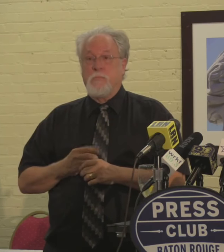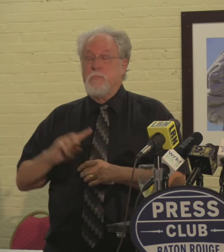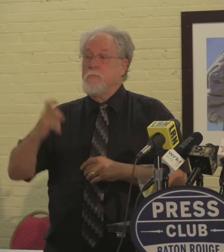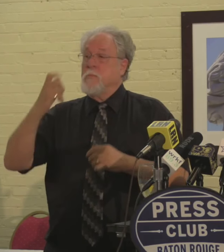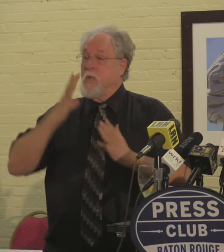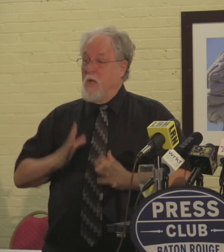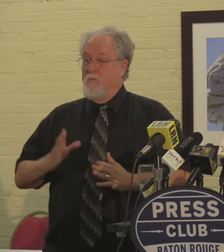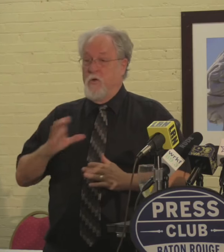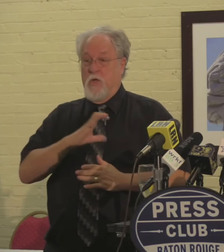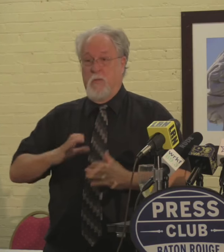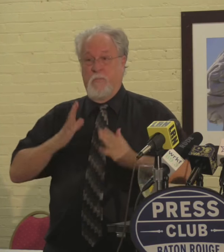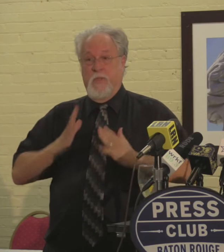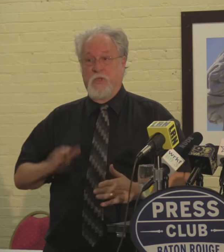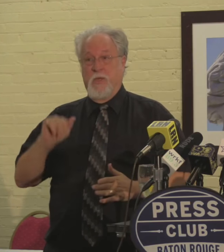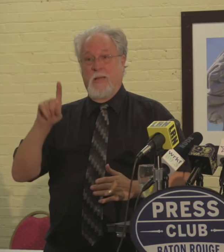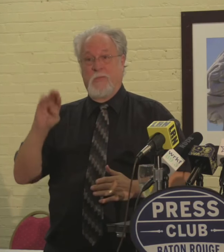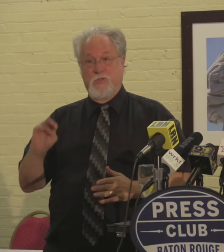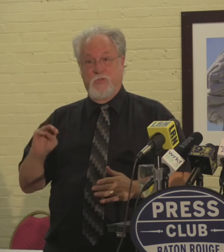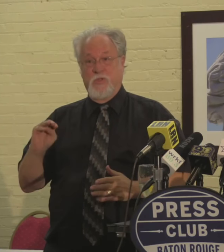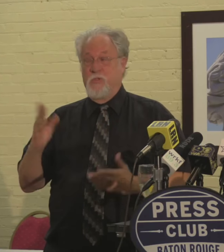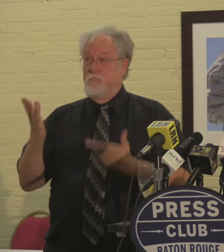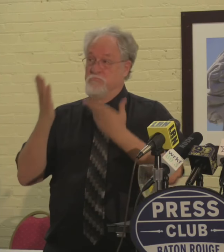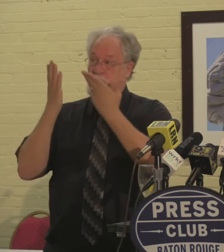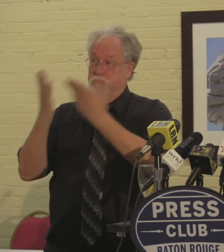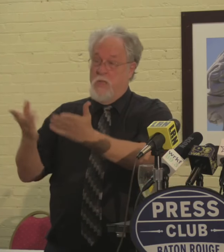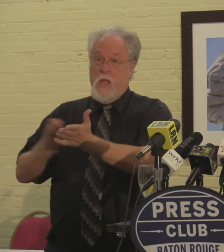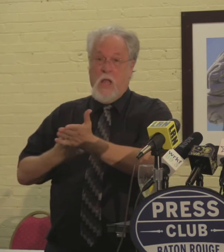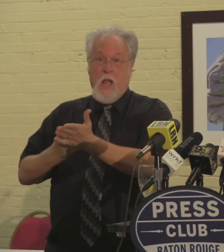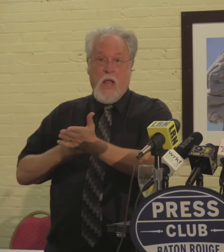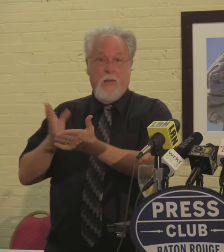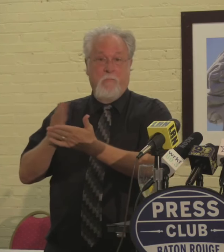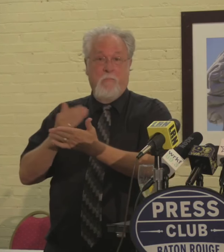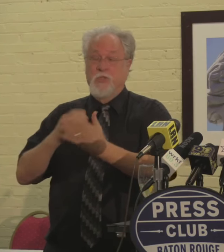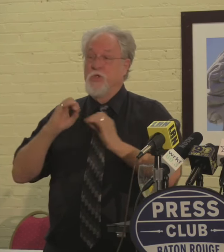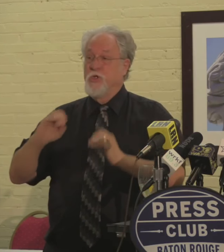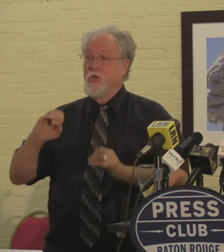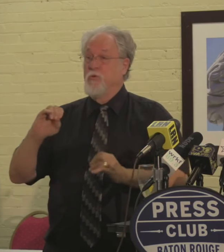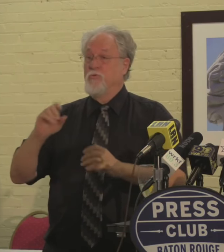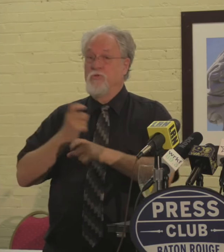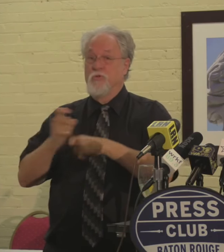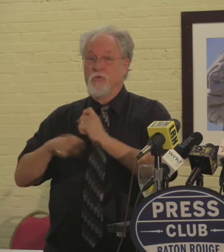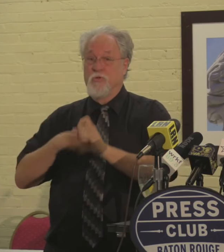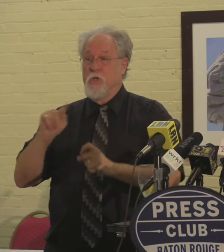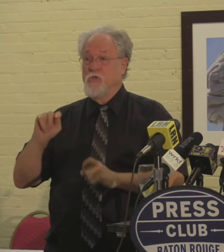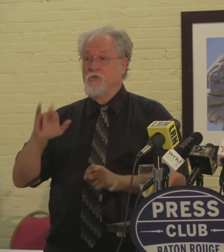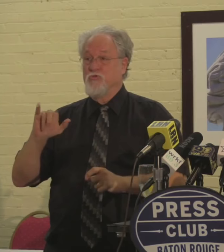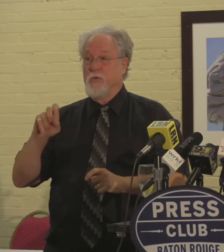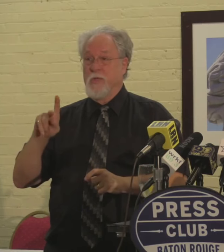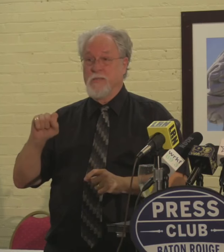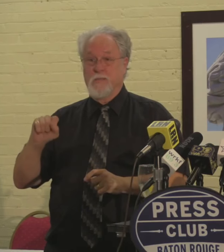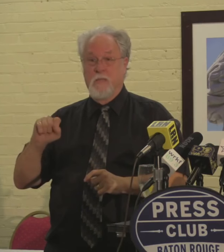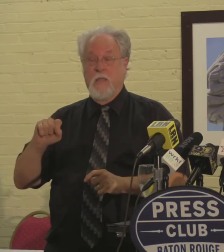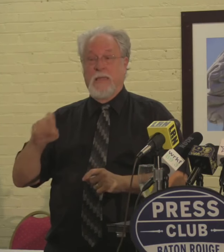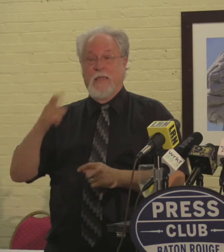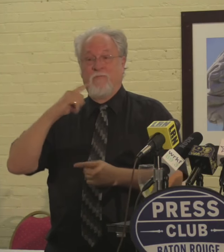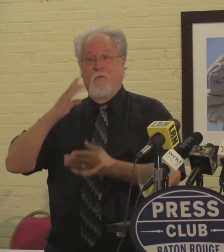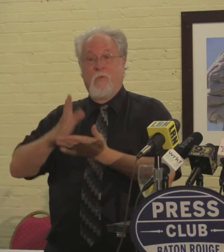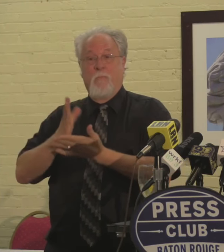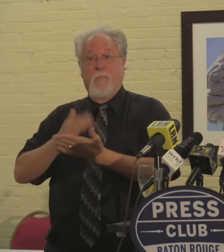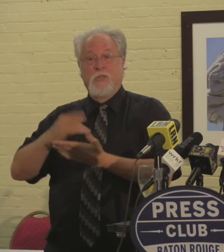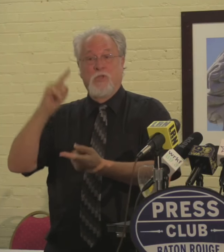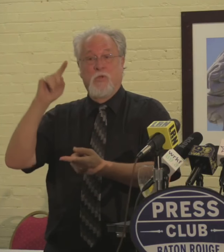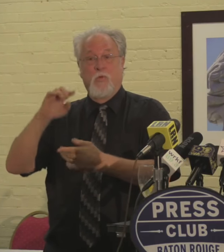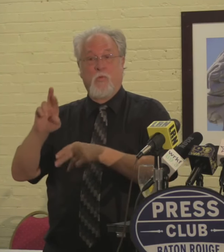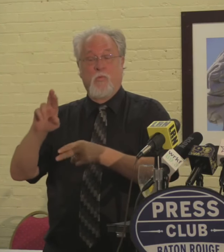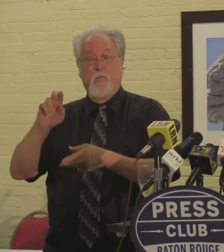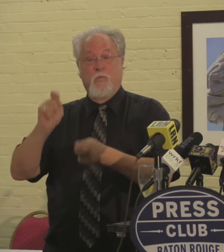governor and the commissioner of administration present honest budgets that are gimmick-free, the need for budget reform goes down because we have